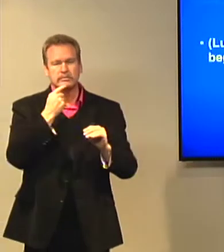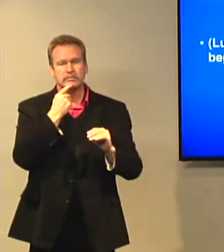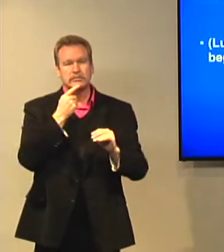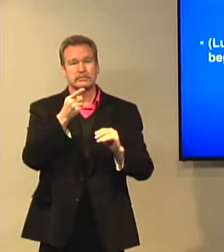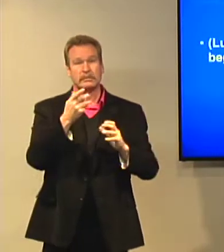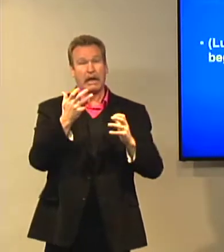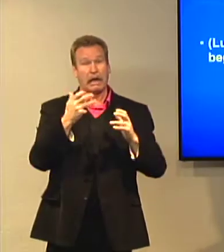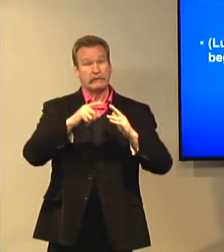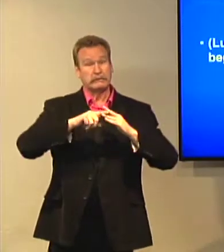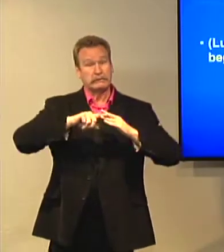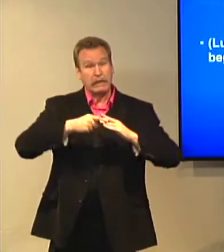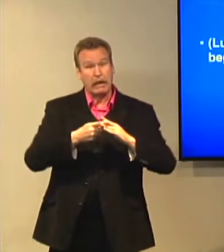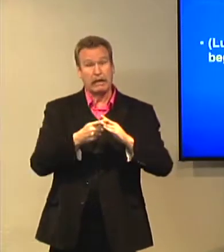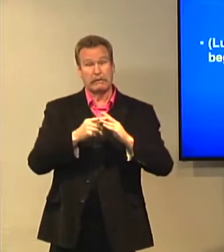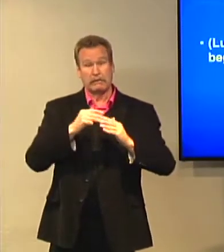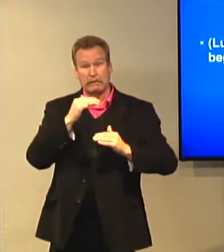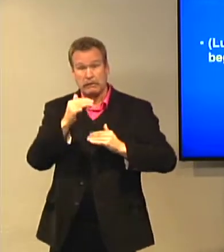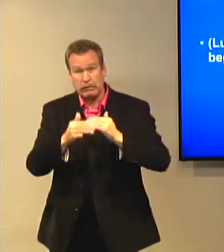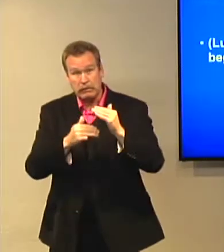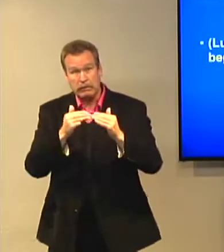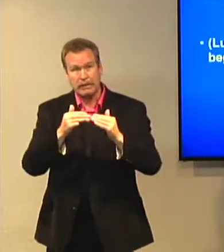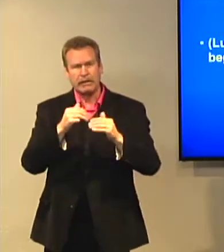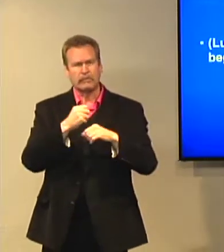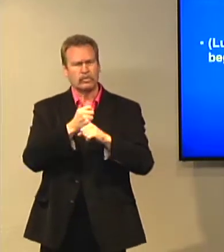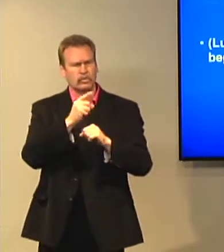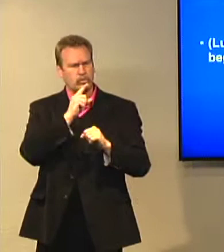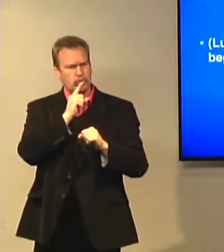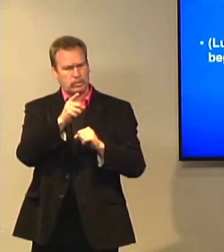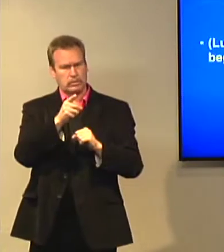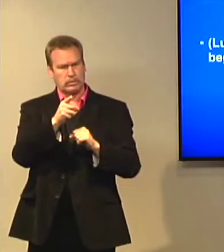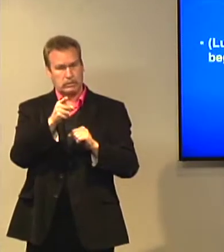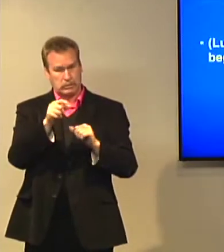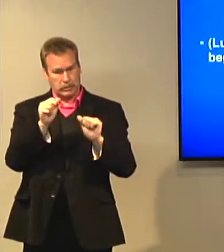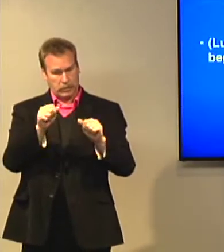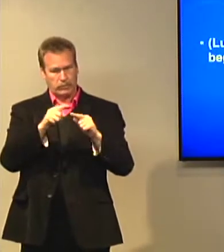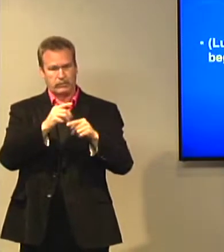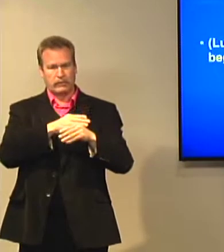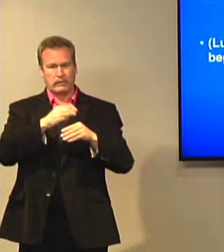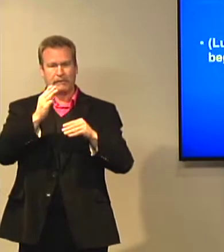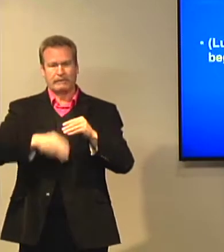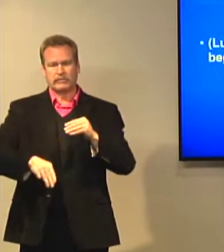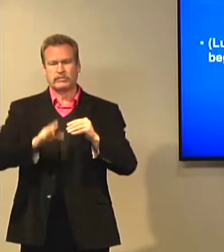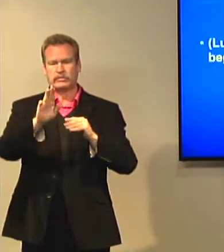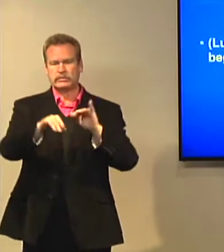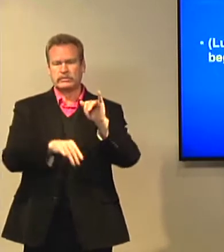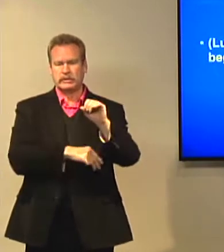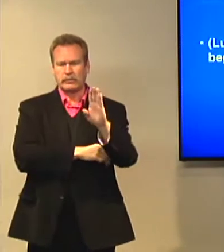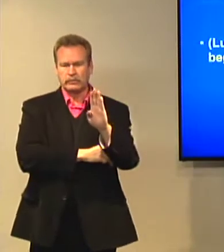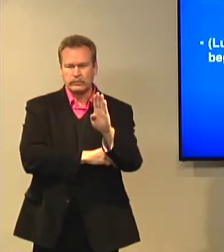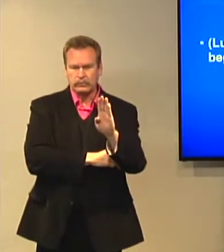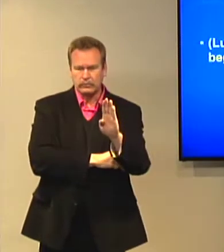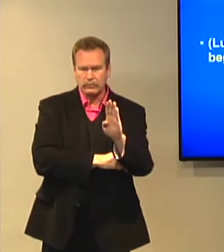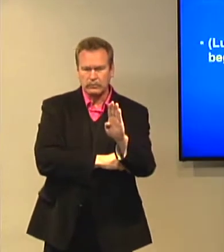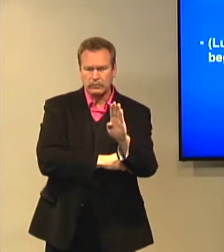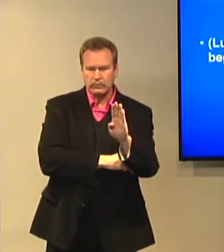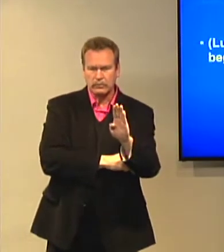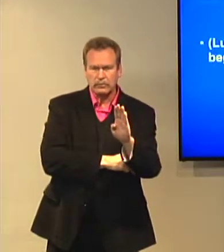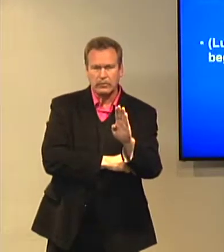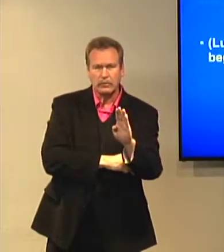Jesus is telling a story about a person who wants to start building, and then he says, this person began to build but wasn't